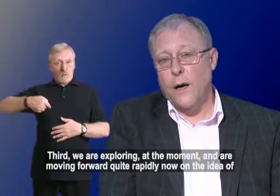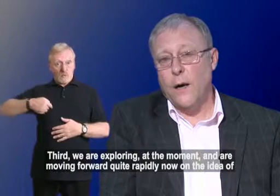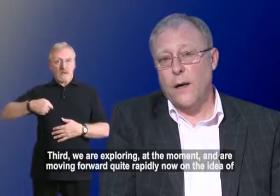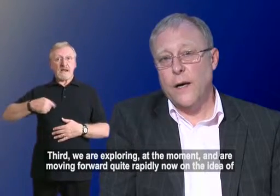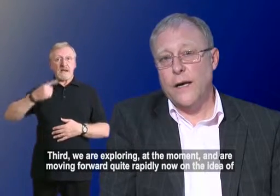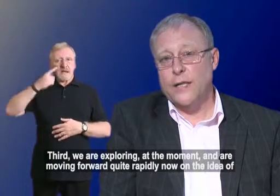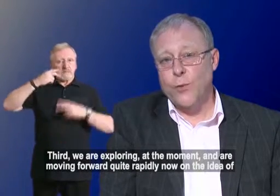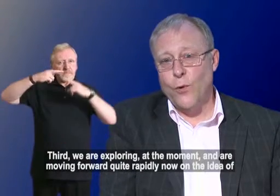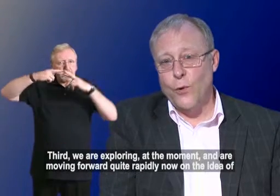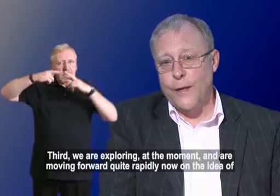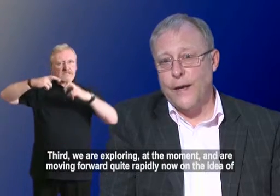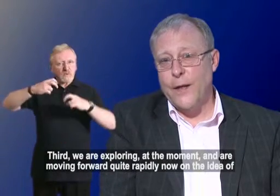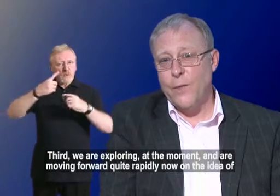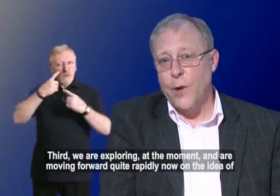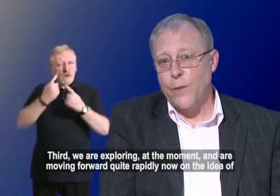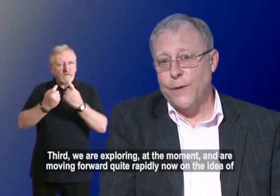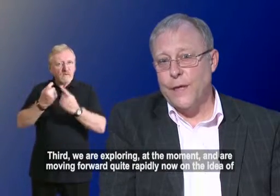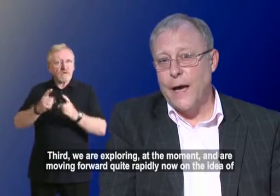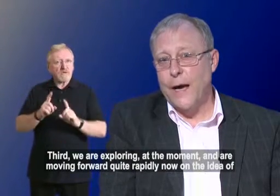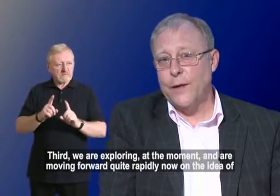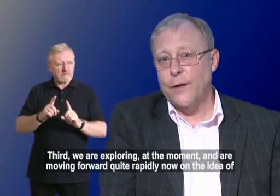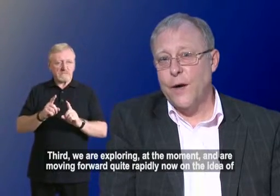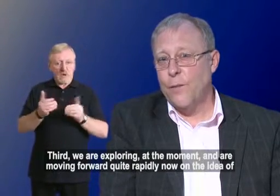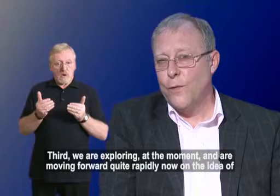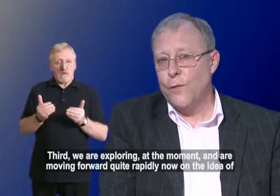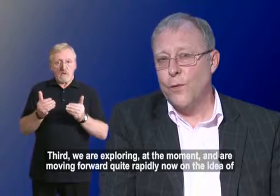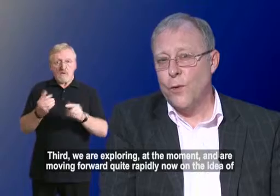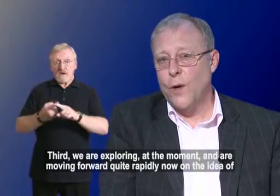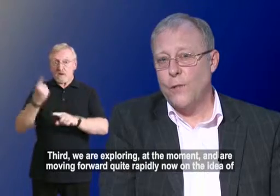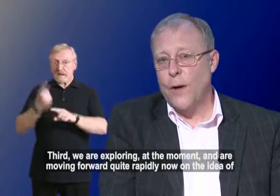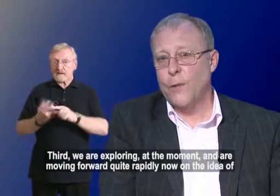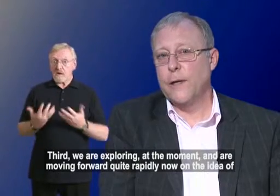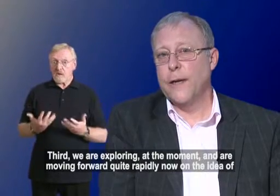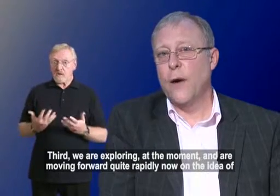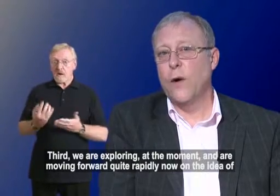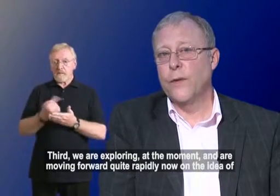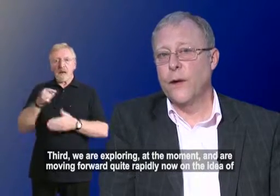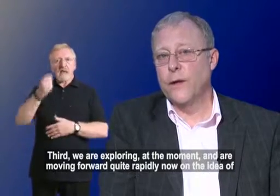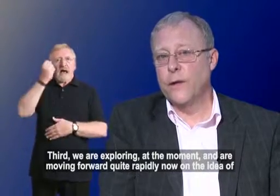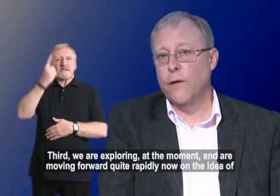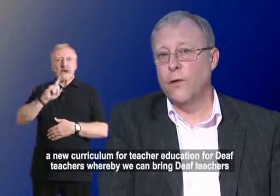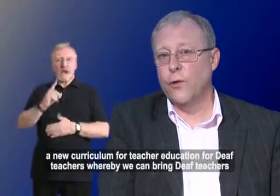we are exploring at the moment and are moving forward quite rapidly